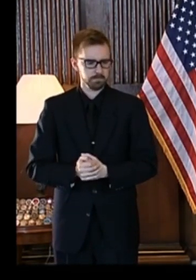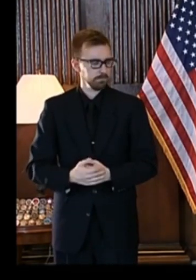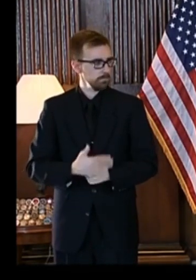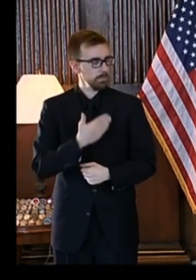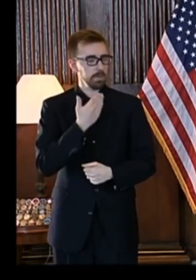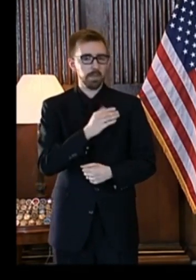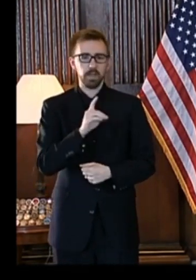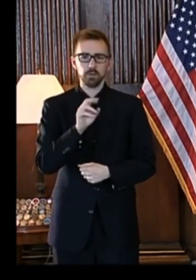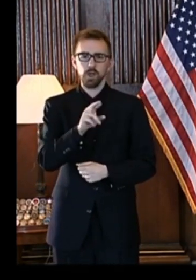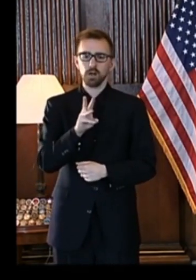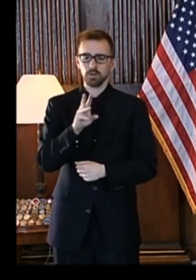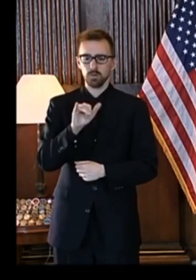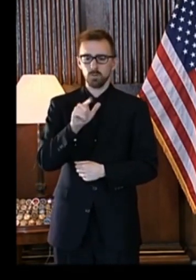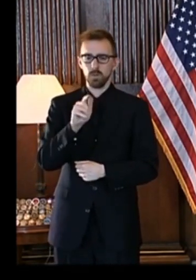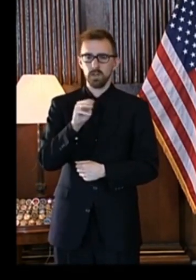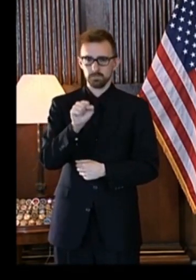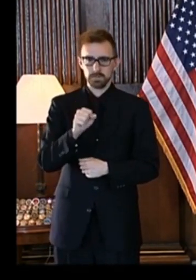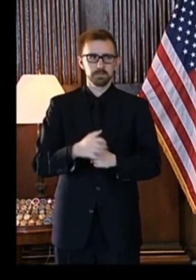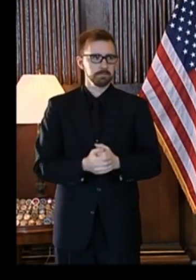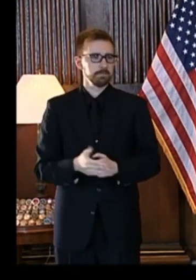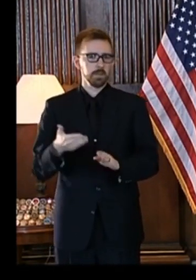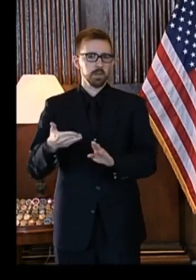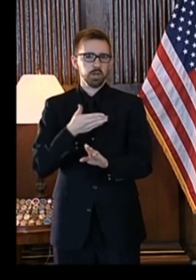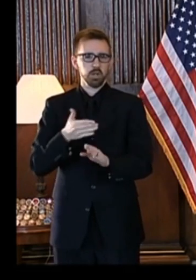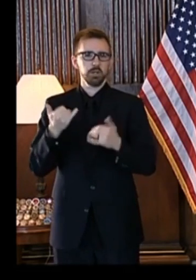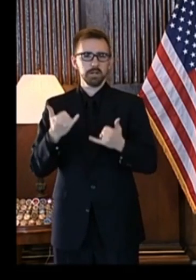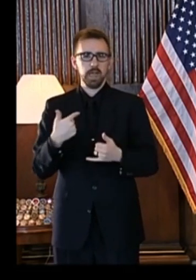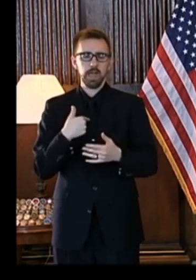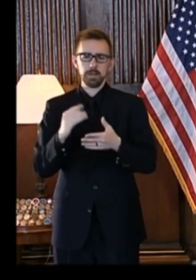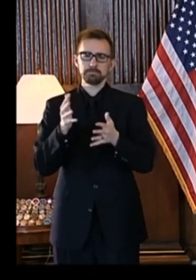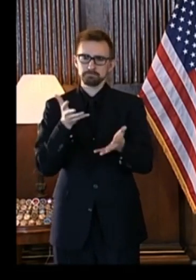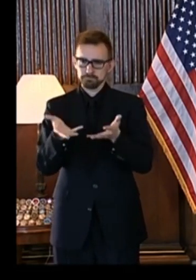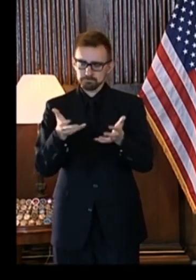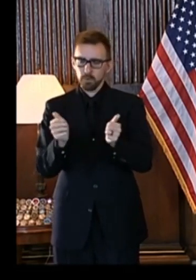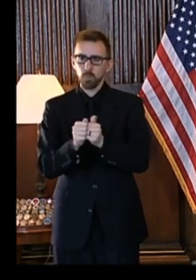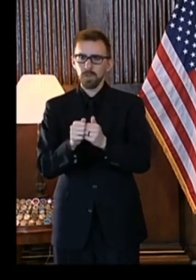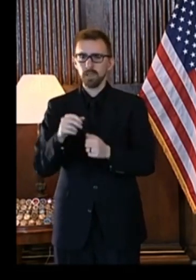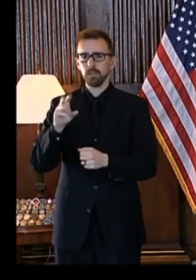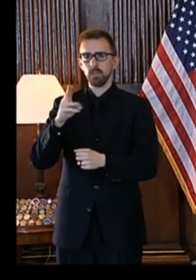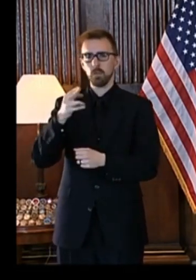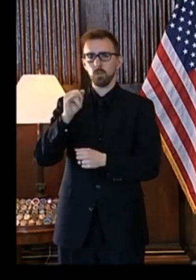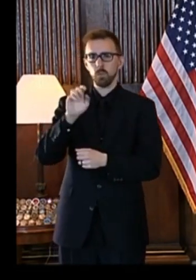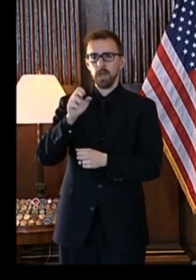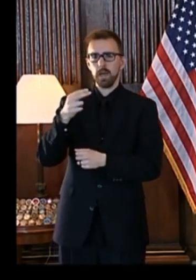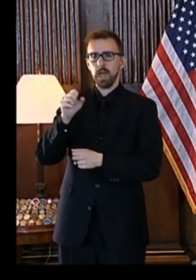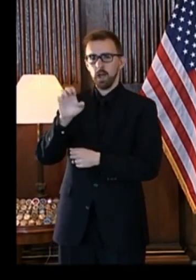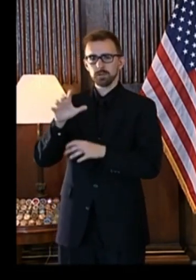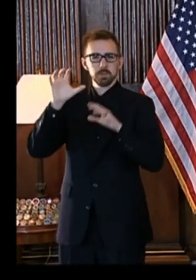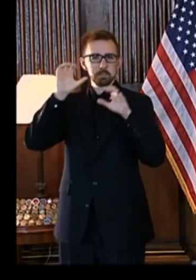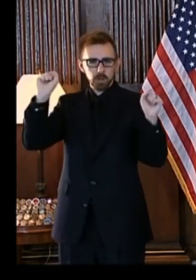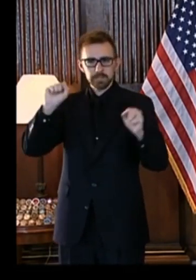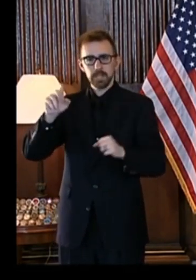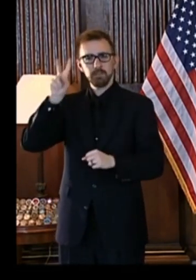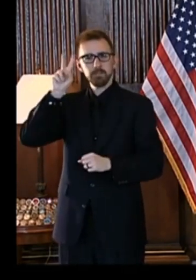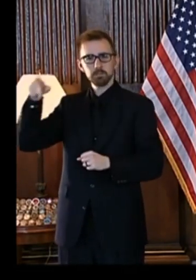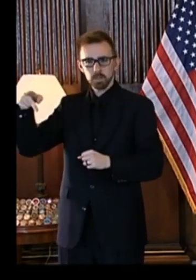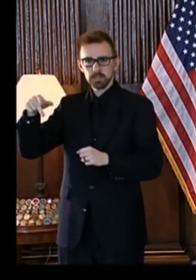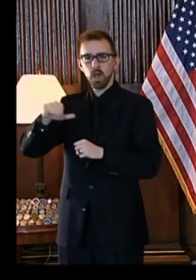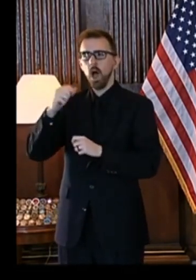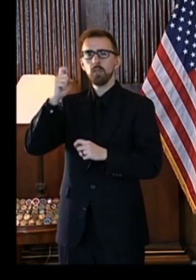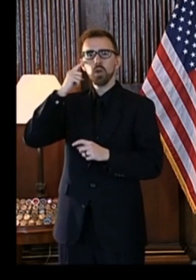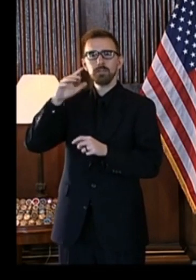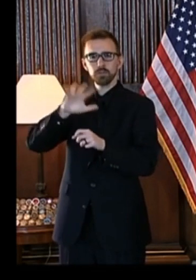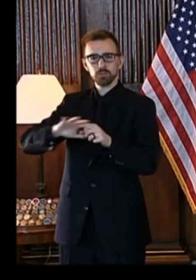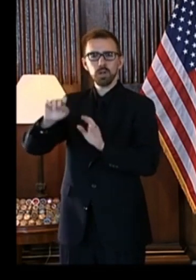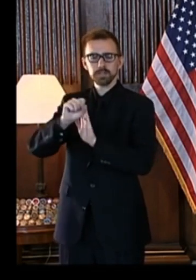Thank you, Dr. Williams. Earlier today, I spoke with the White House, with the President and the Vice President and other governors around the